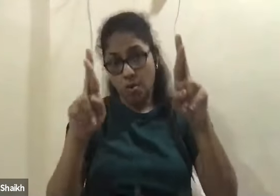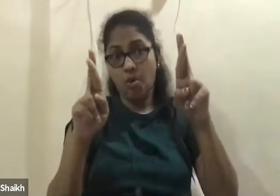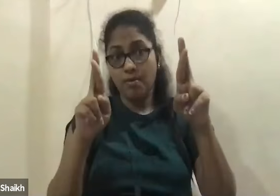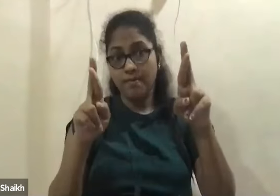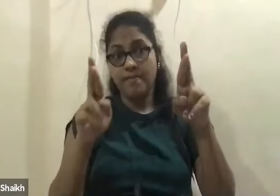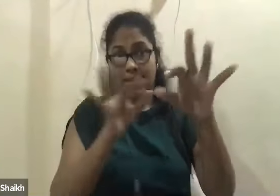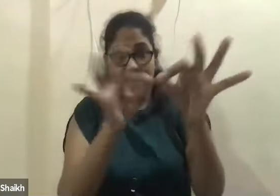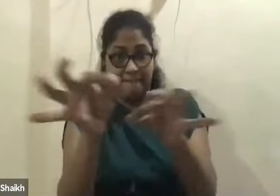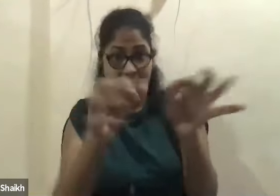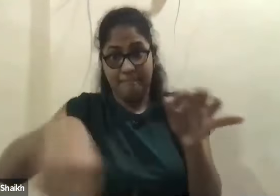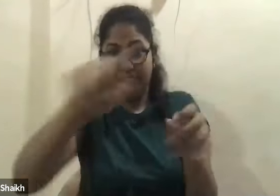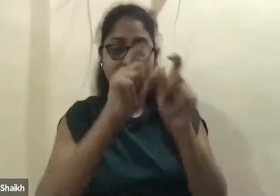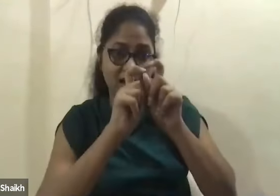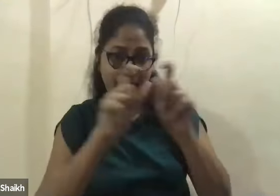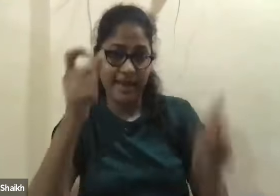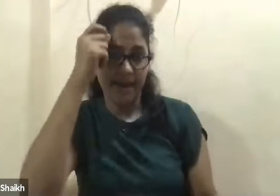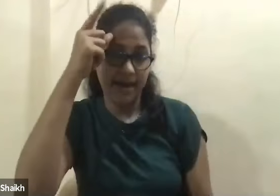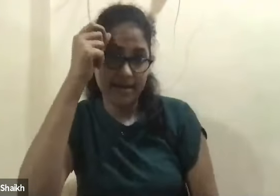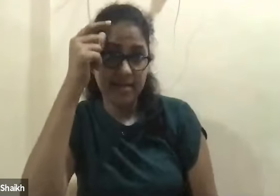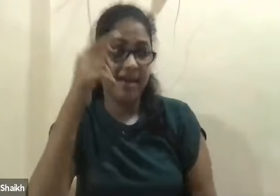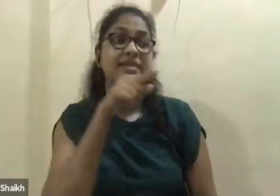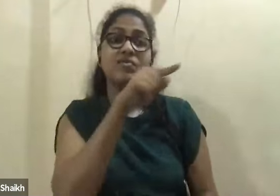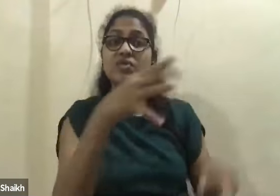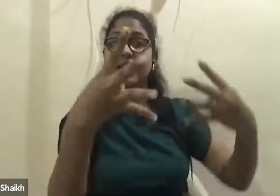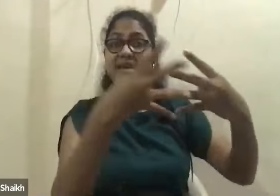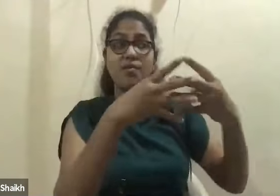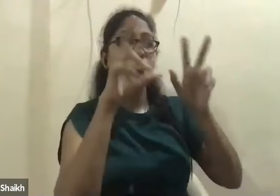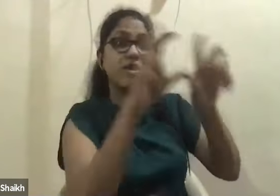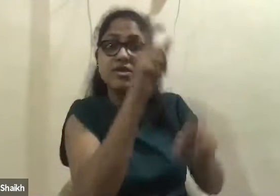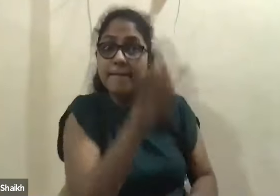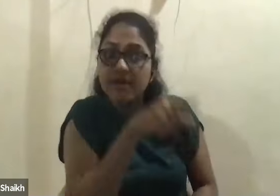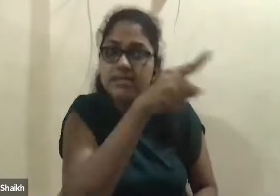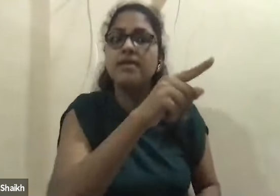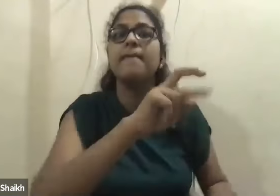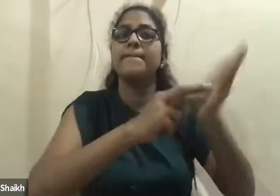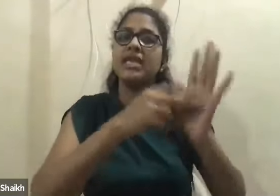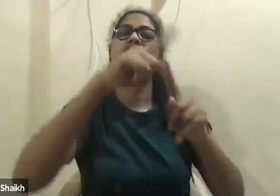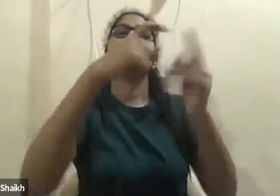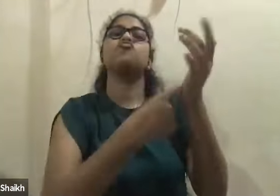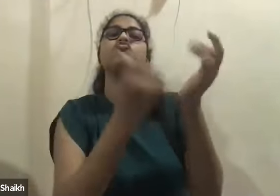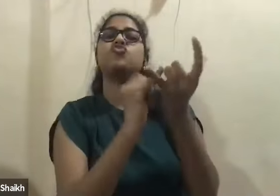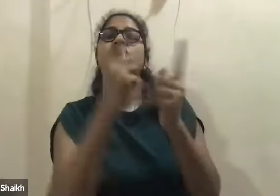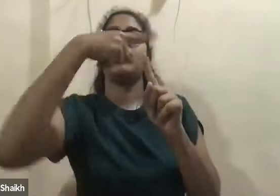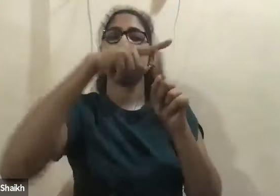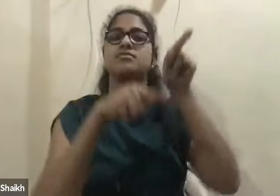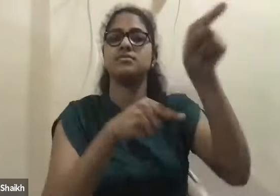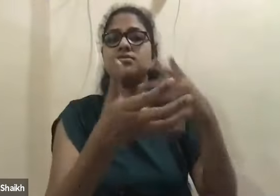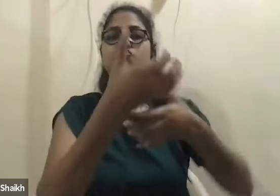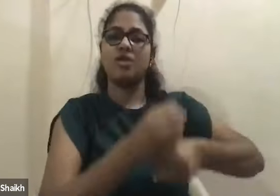myself clear on that. That gatekeeper. Yeah. So the trust is actually to safeguard. They are gatekeepers. These